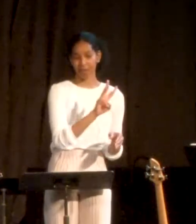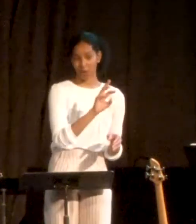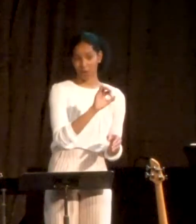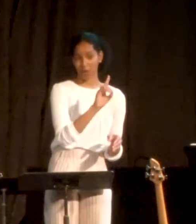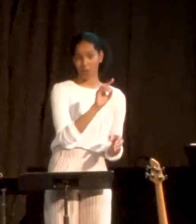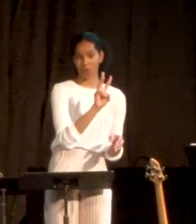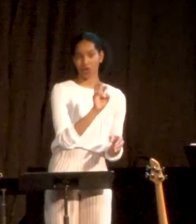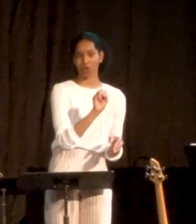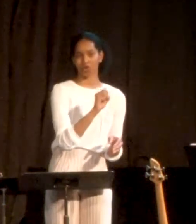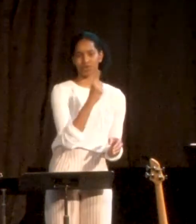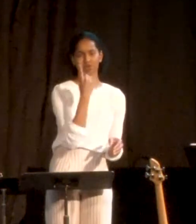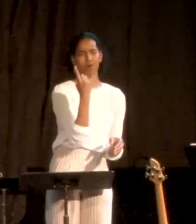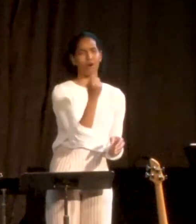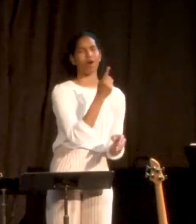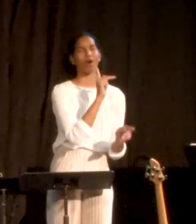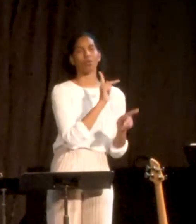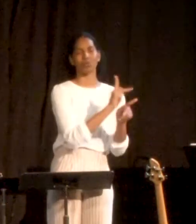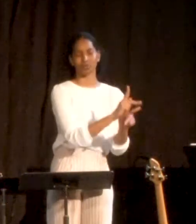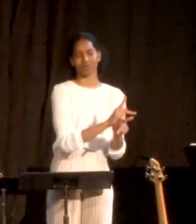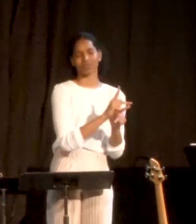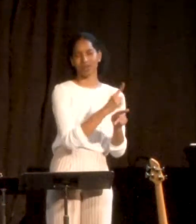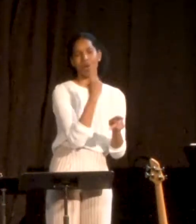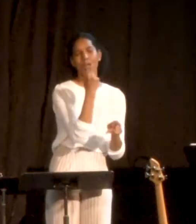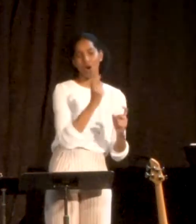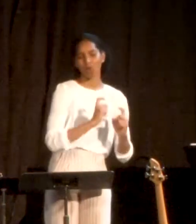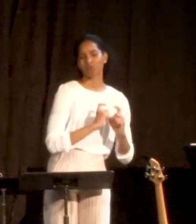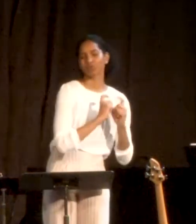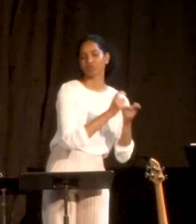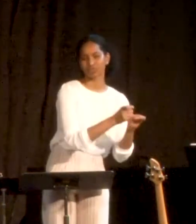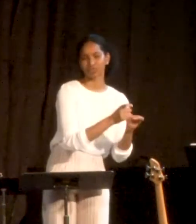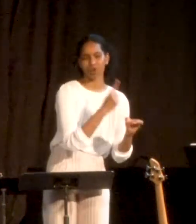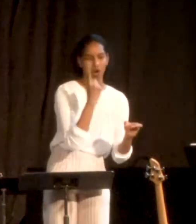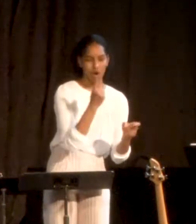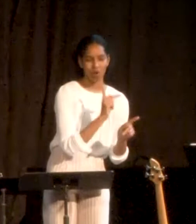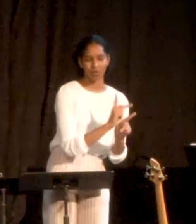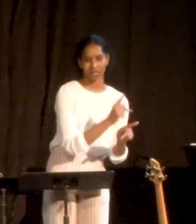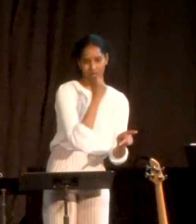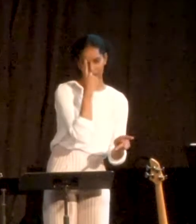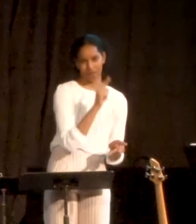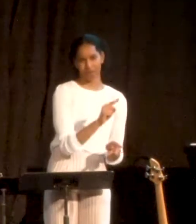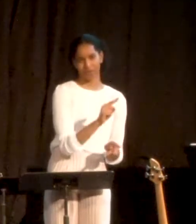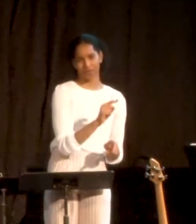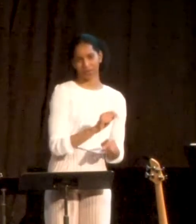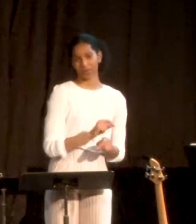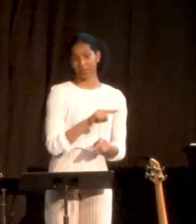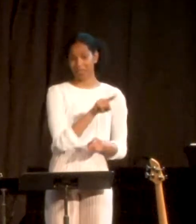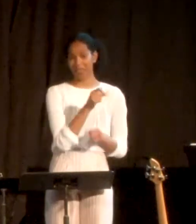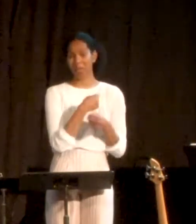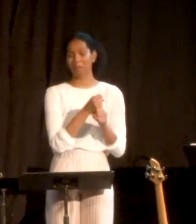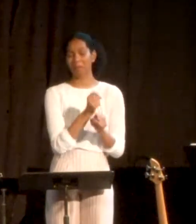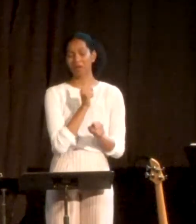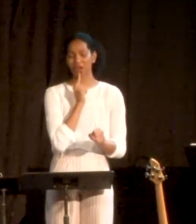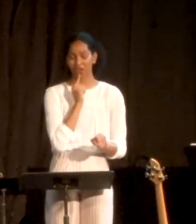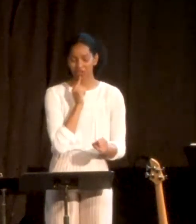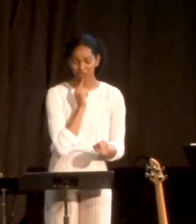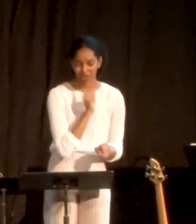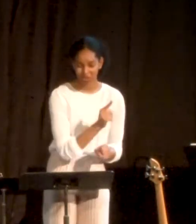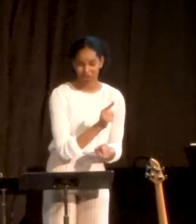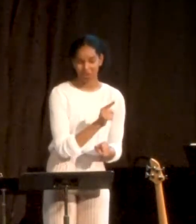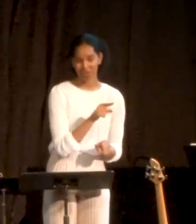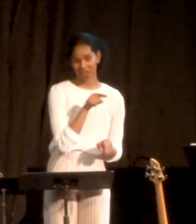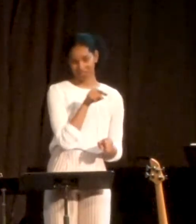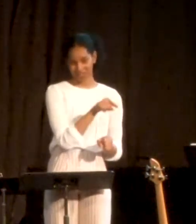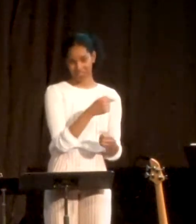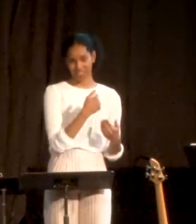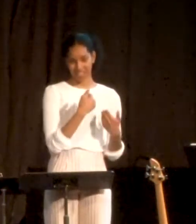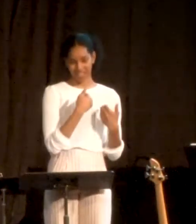were definitely not being neglected. They made sure They were taking